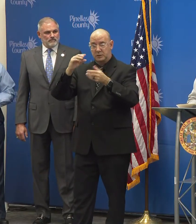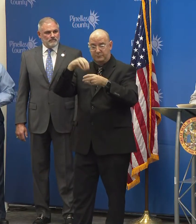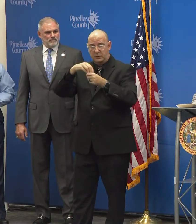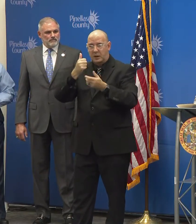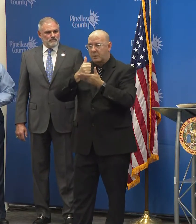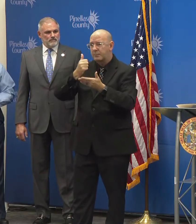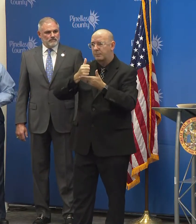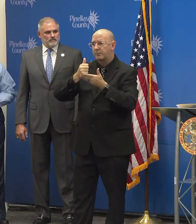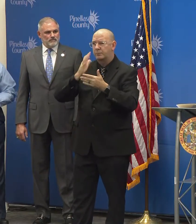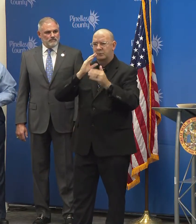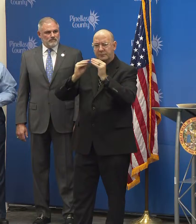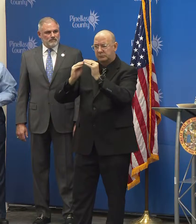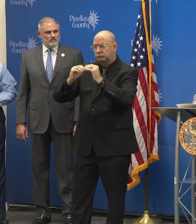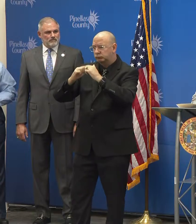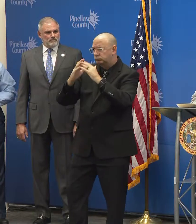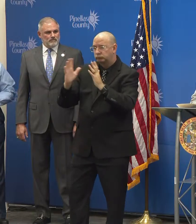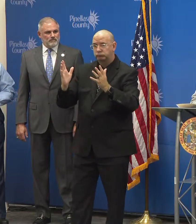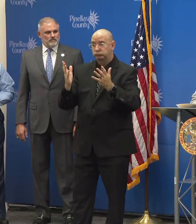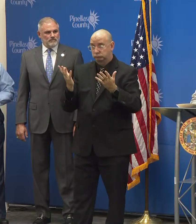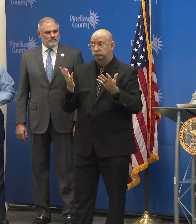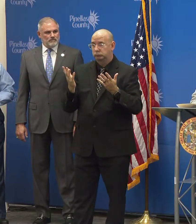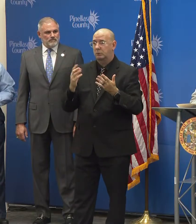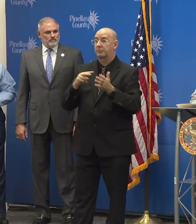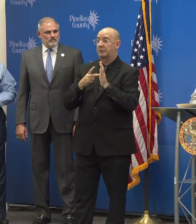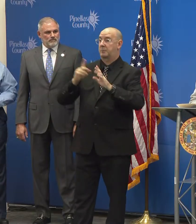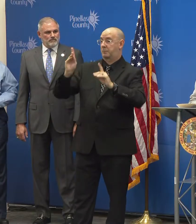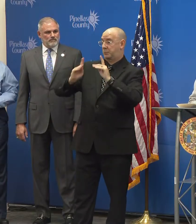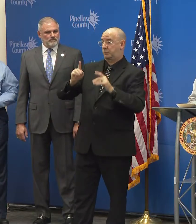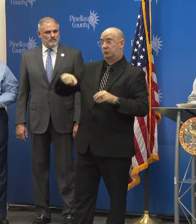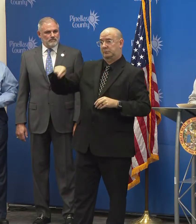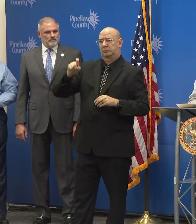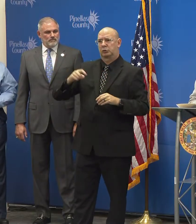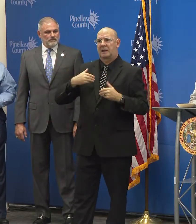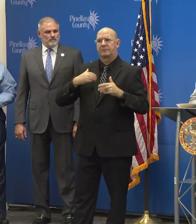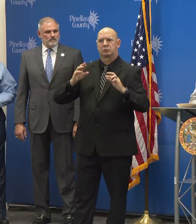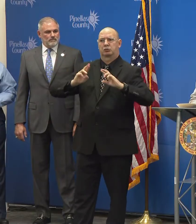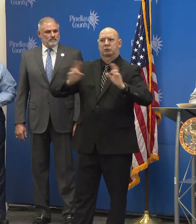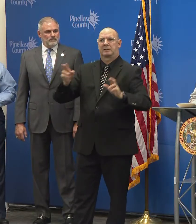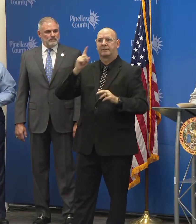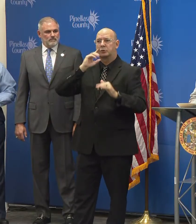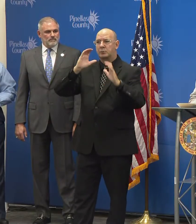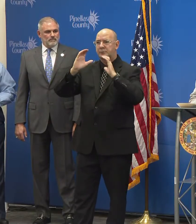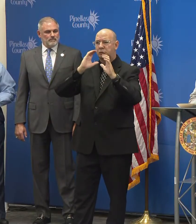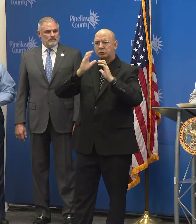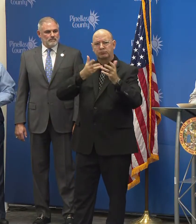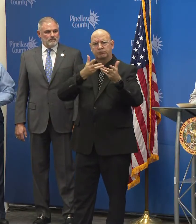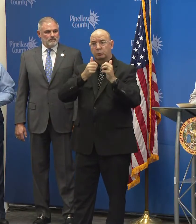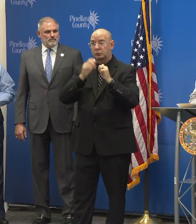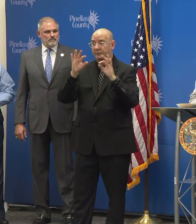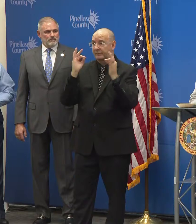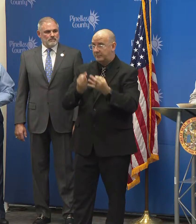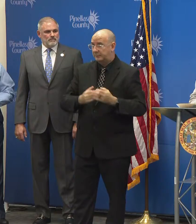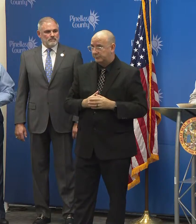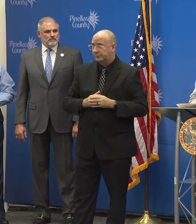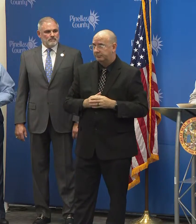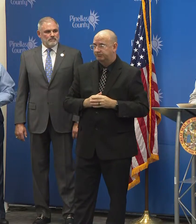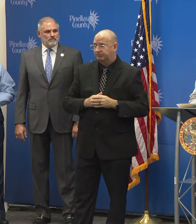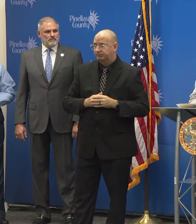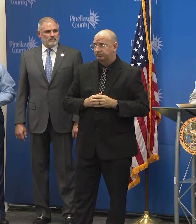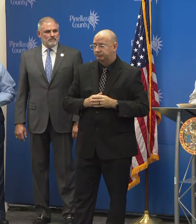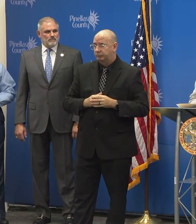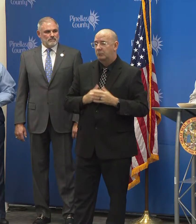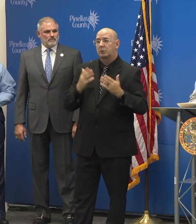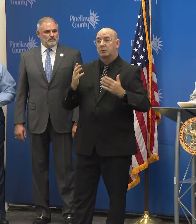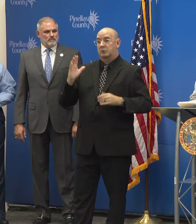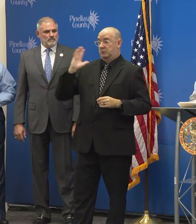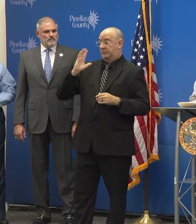Florida should be prepared to have a communications plan in place with their families. During previous hurricanes, cell phone towers went